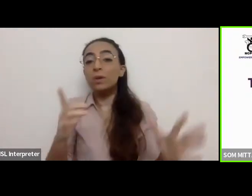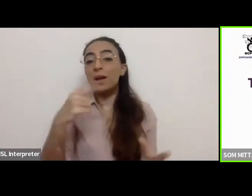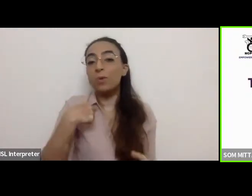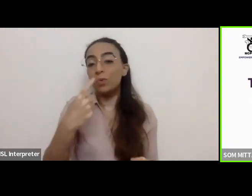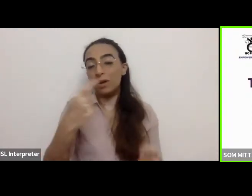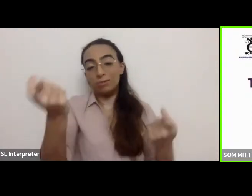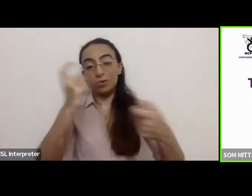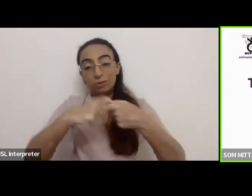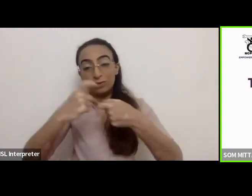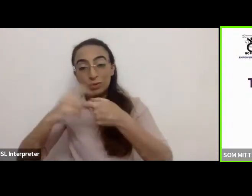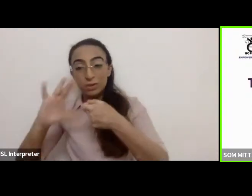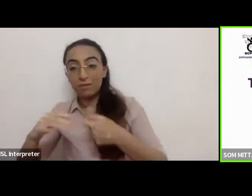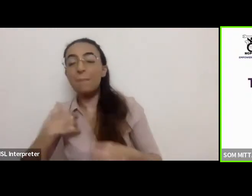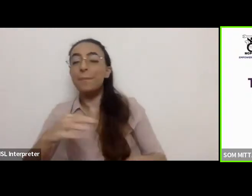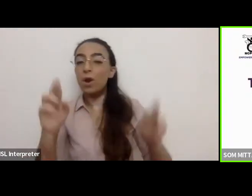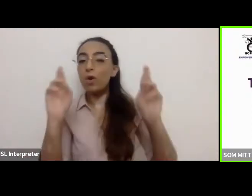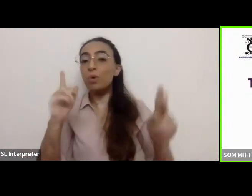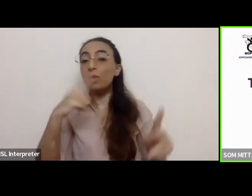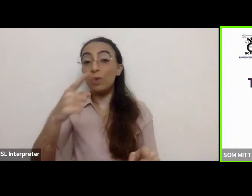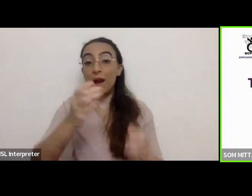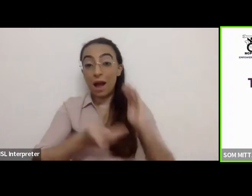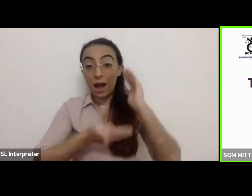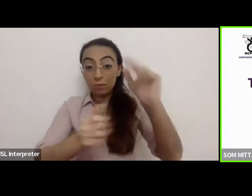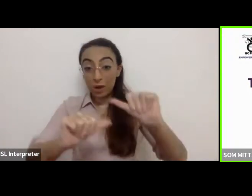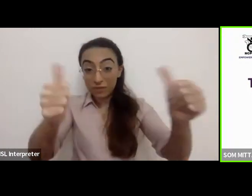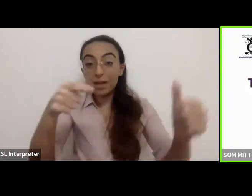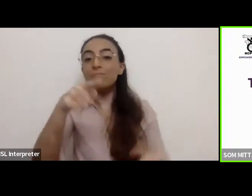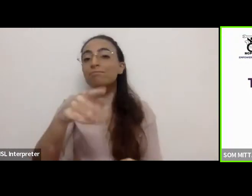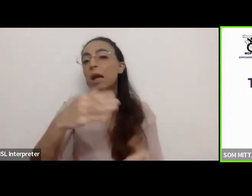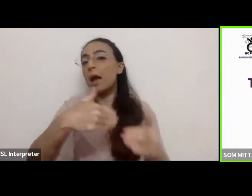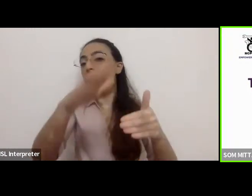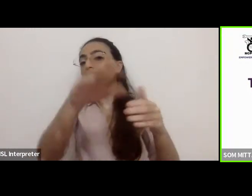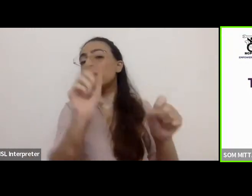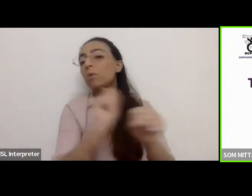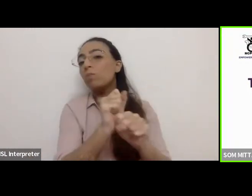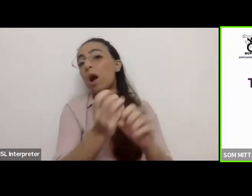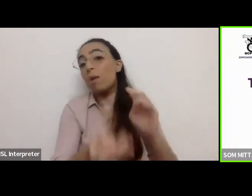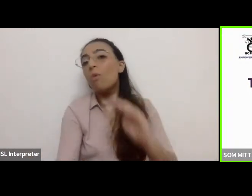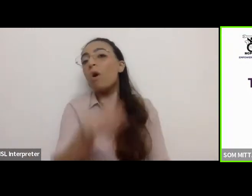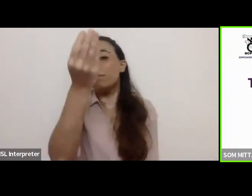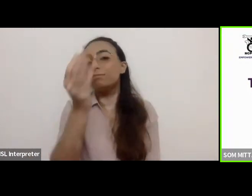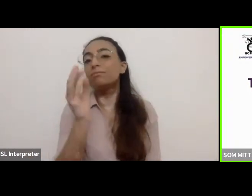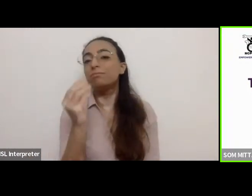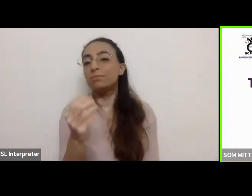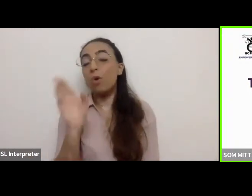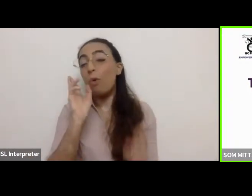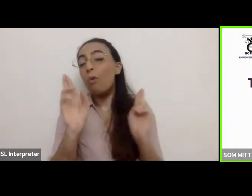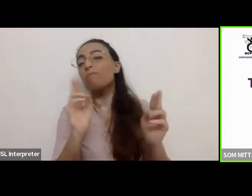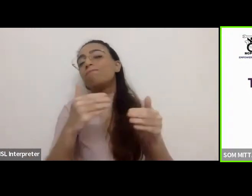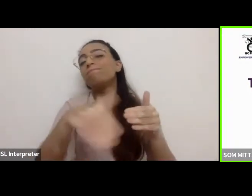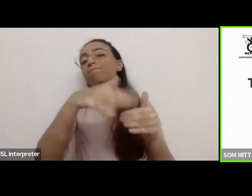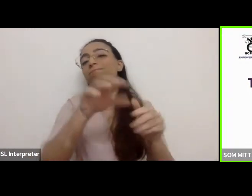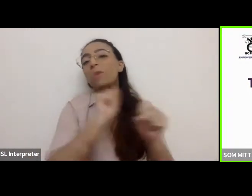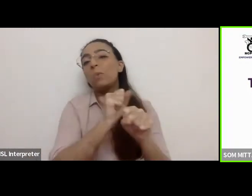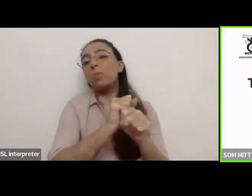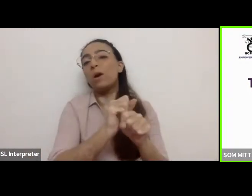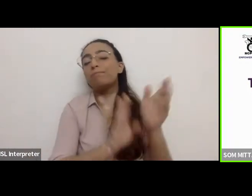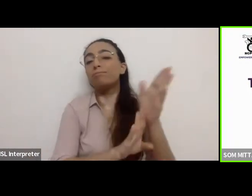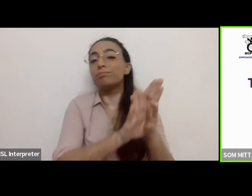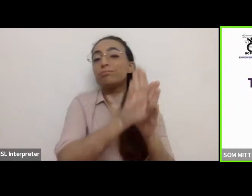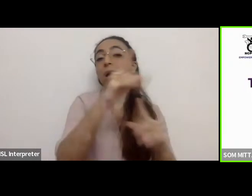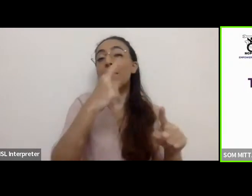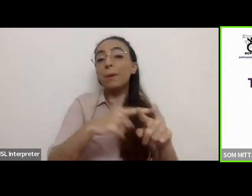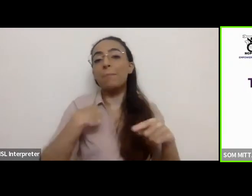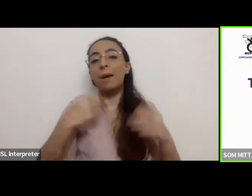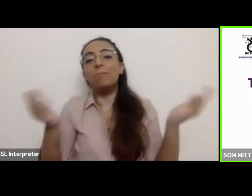do and accelerate more work that they have been doing till now, and also motivate many